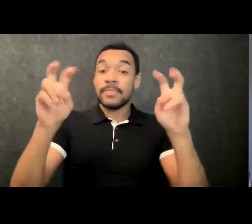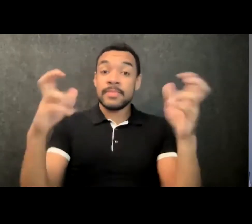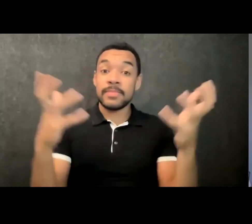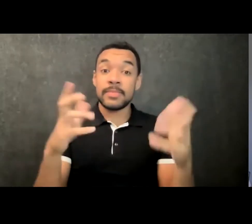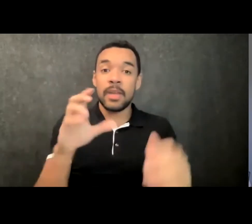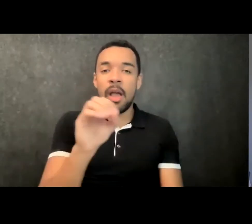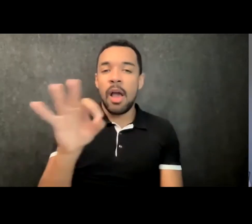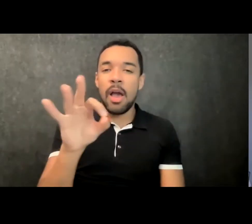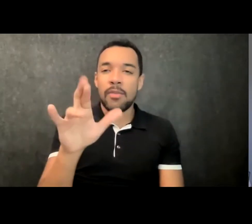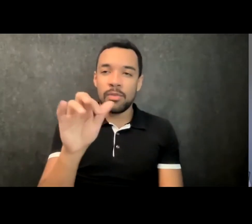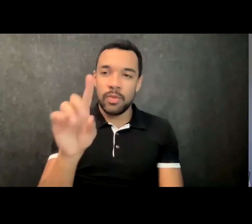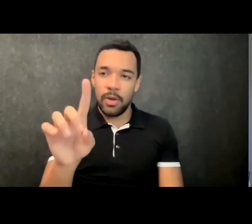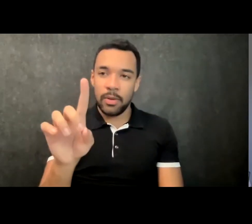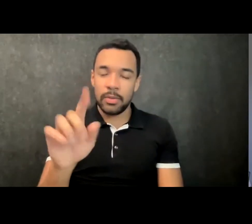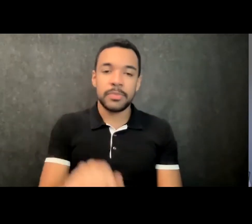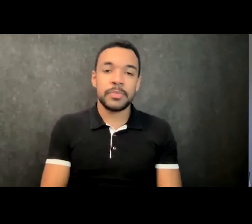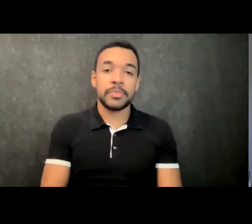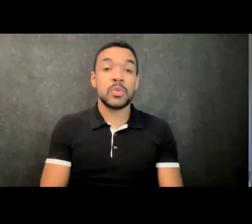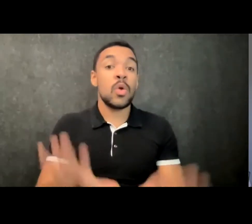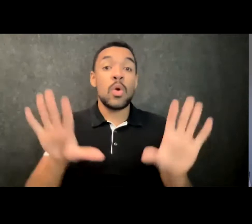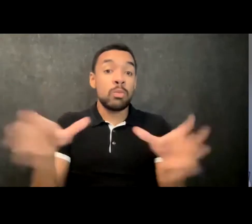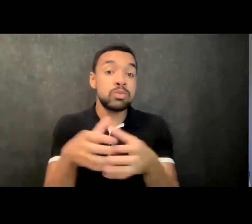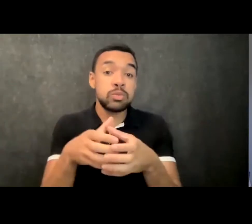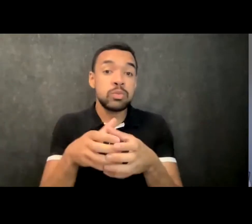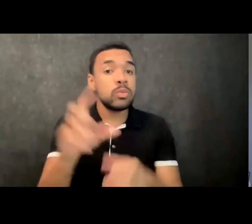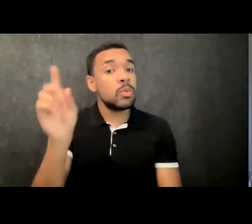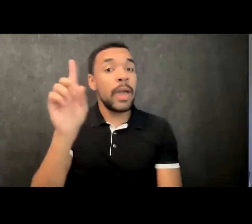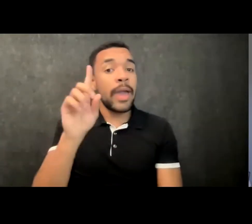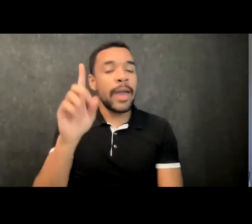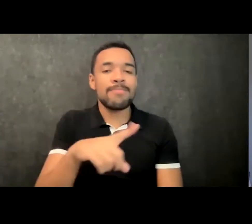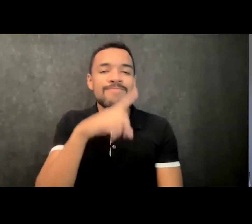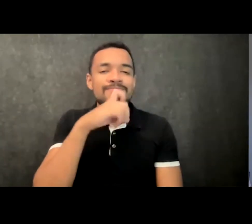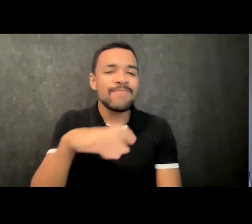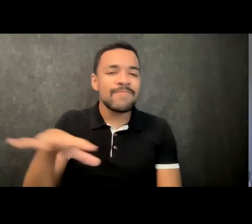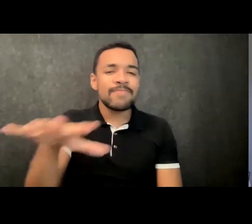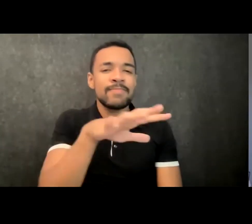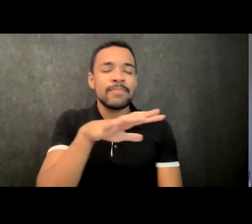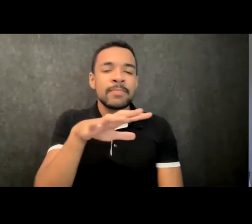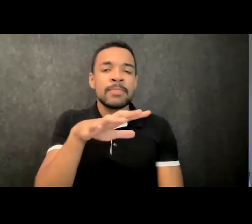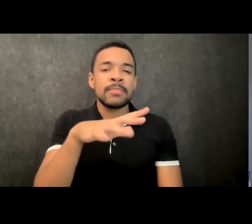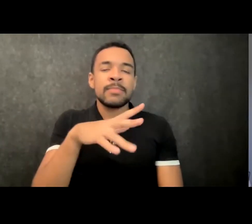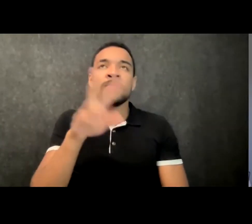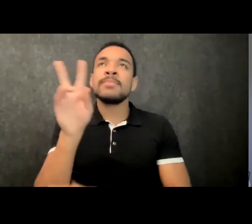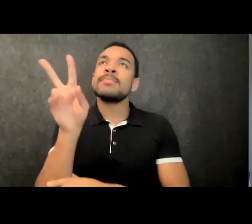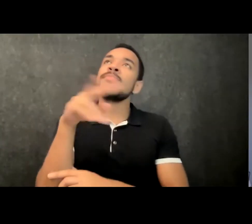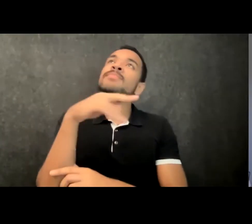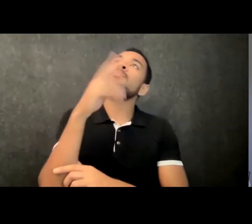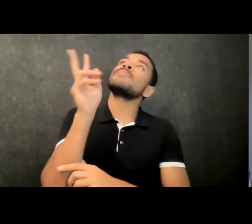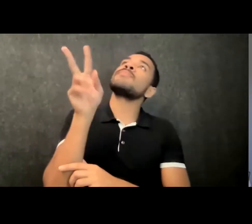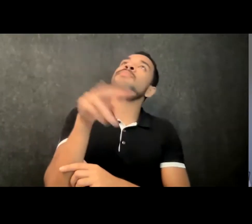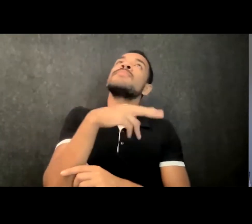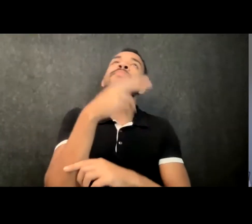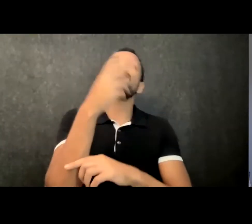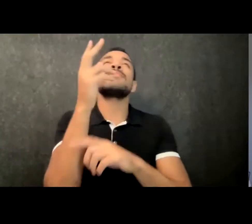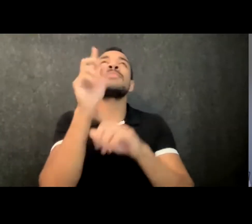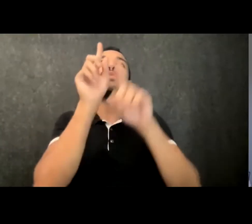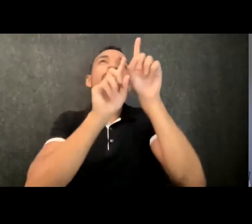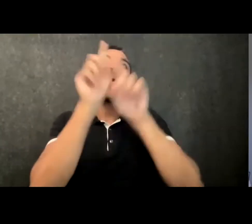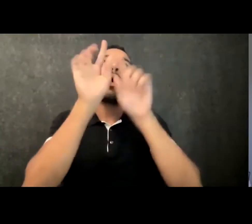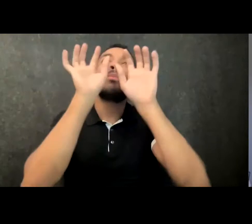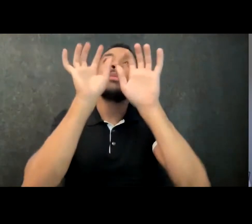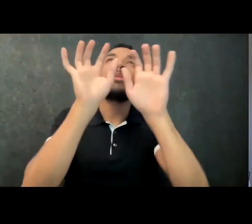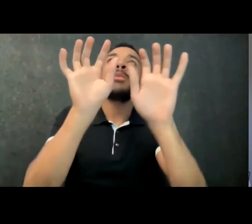We gather in the desert. My head spins its way past stars.